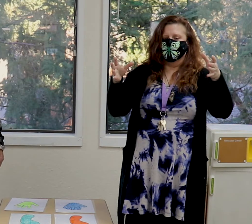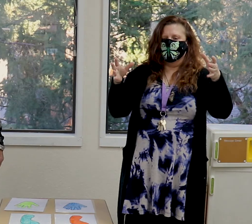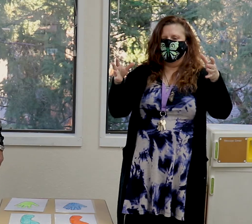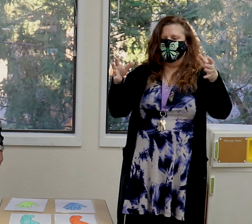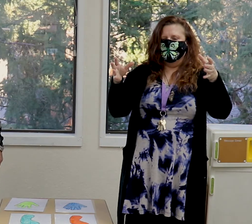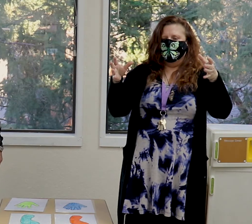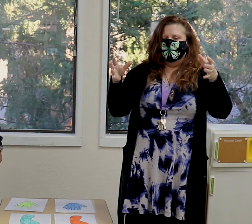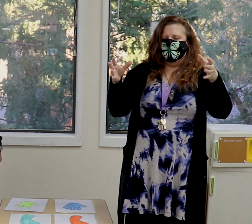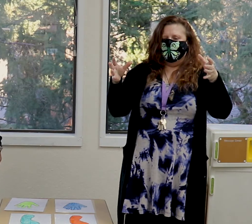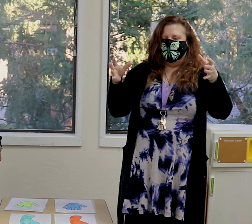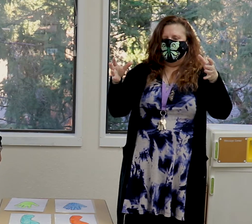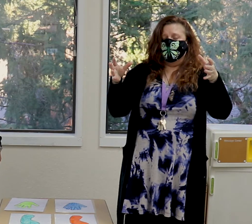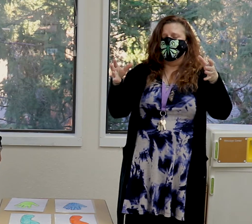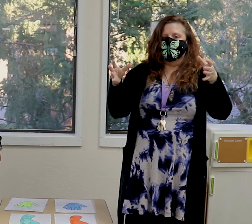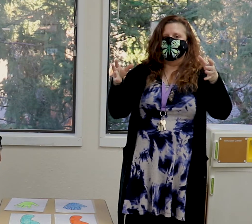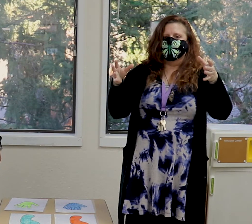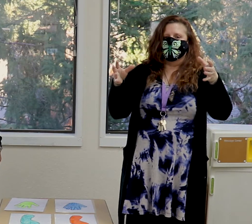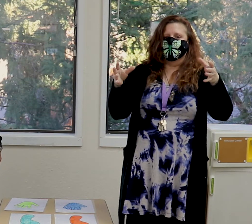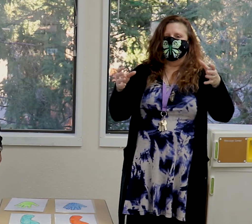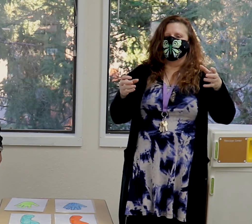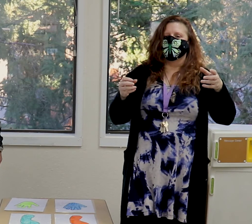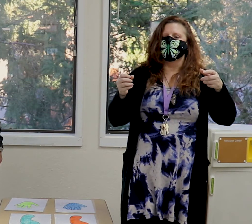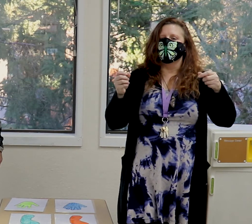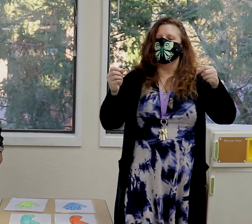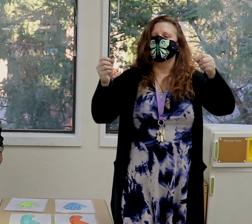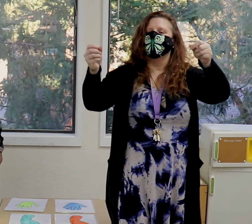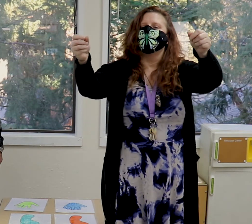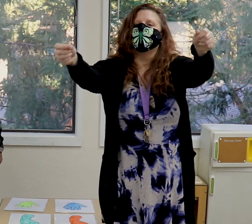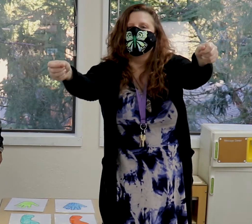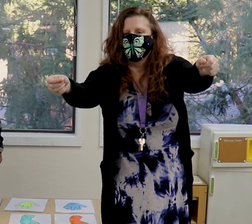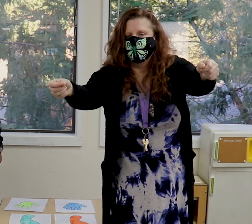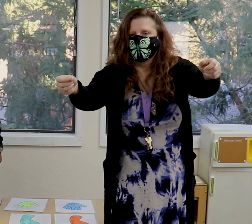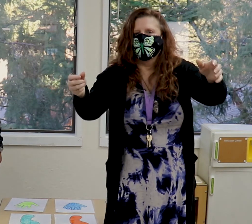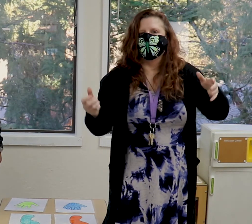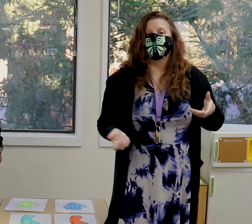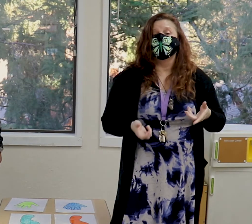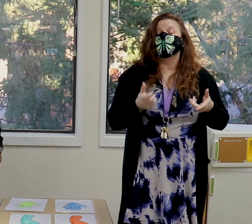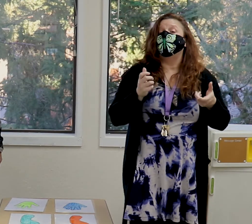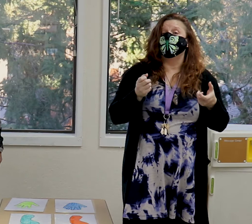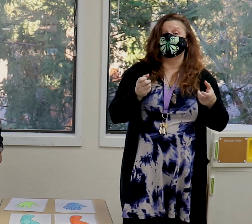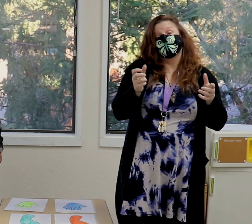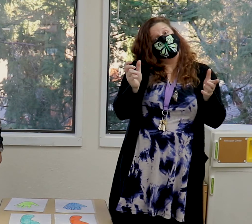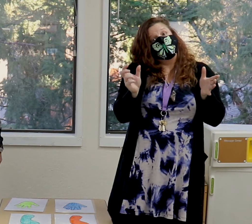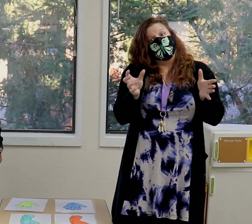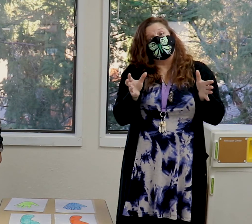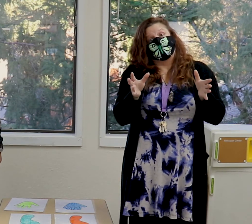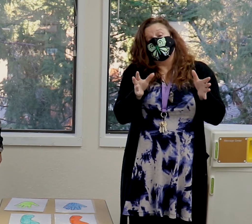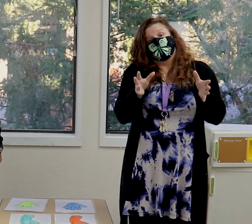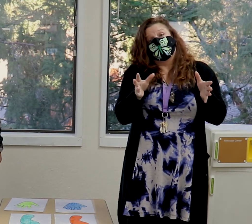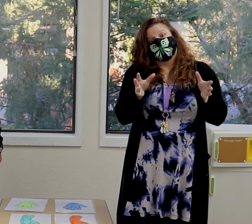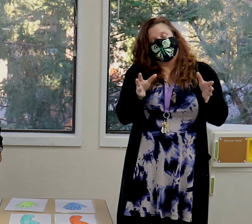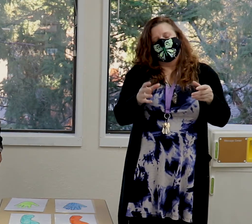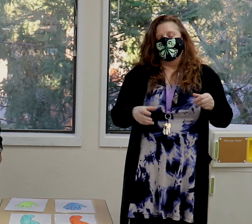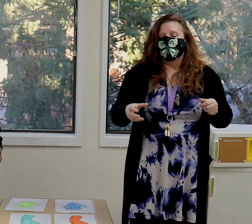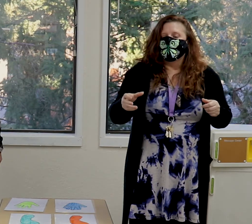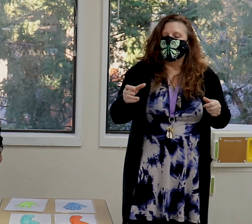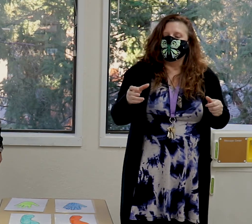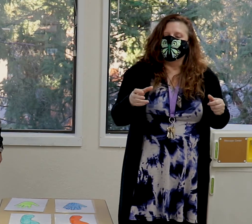or laundry baskets or stuff, and you put it far away, and you use tongs, because they're radioactive, you don't touch them. And you